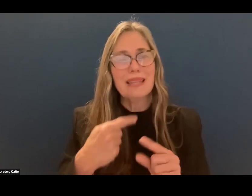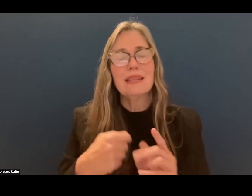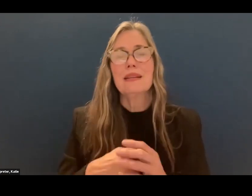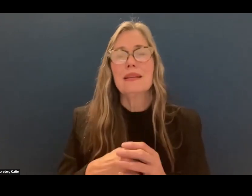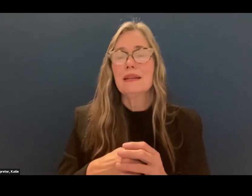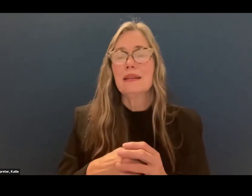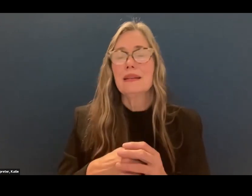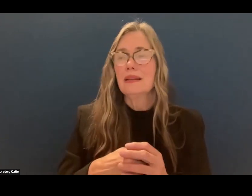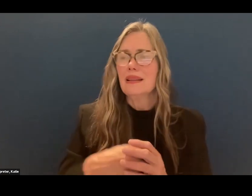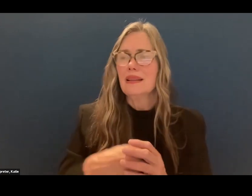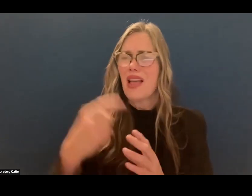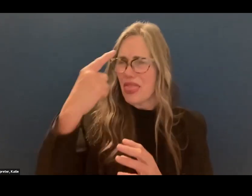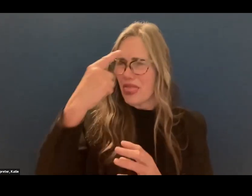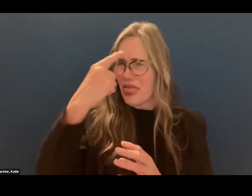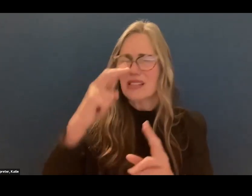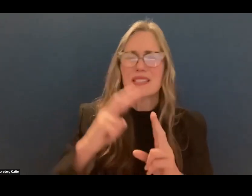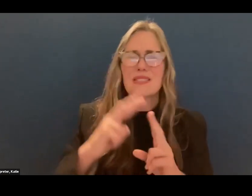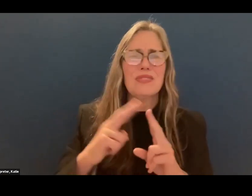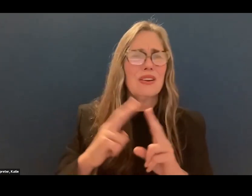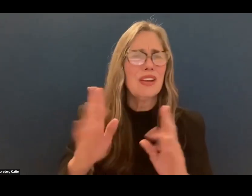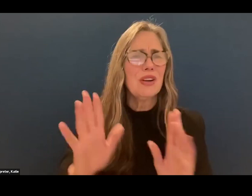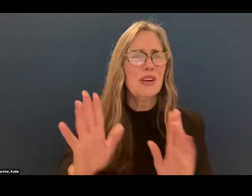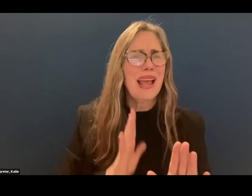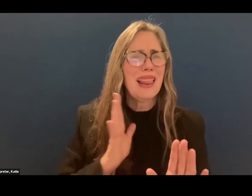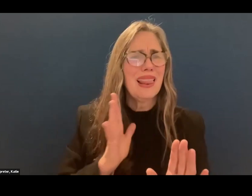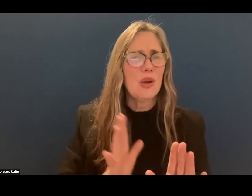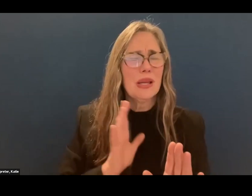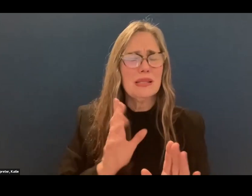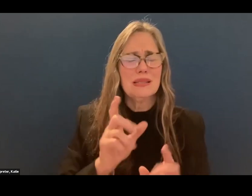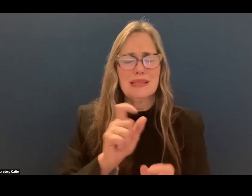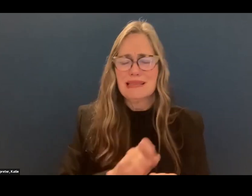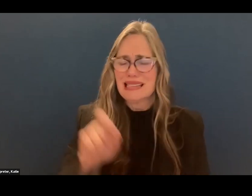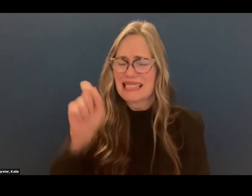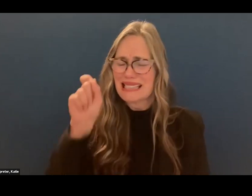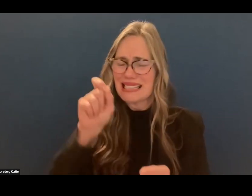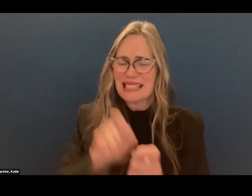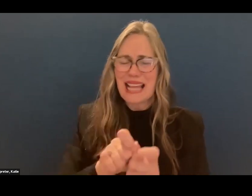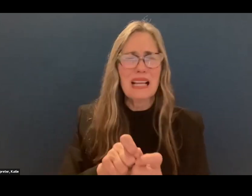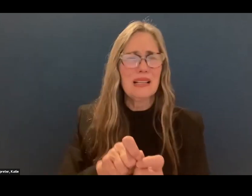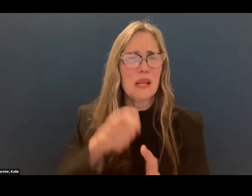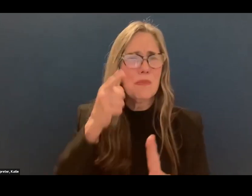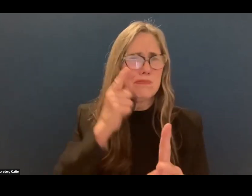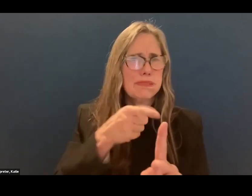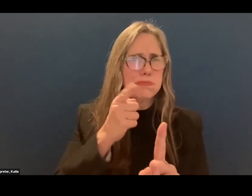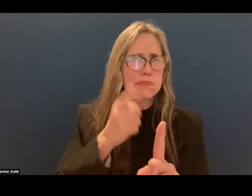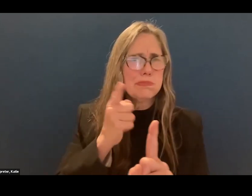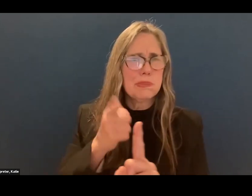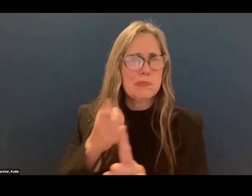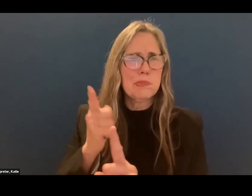thoughts that eloquent and hit it just on the head. So thank you.